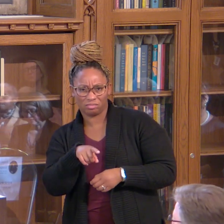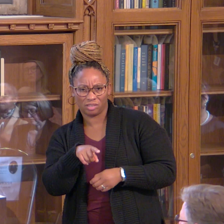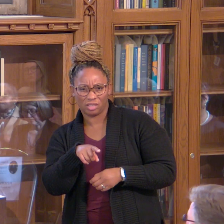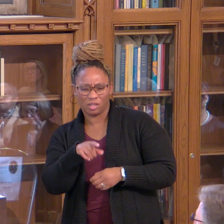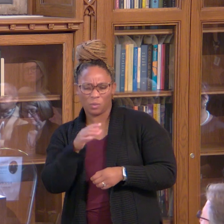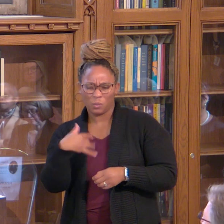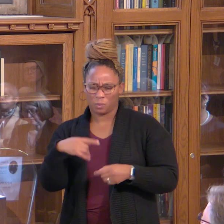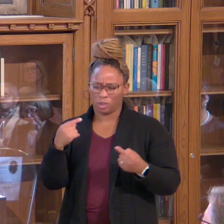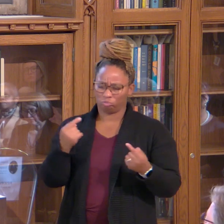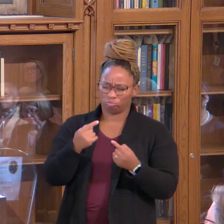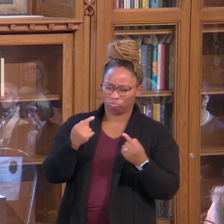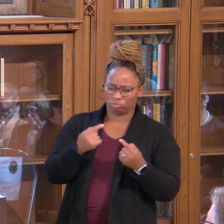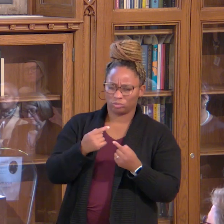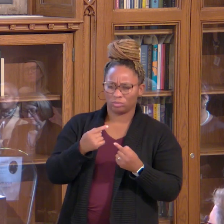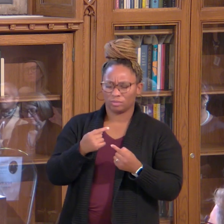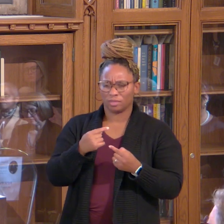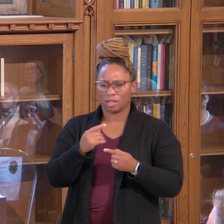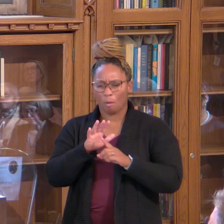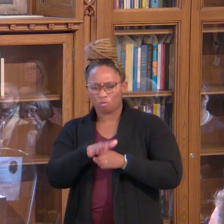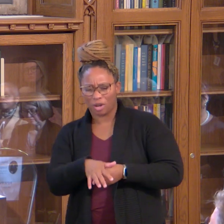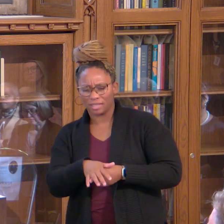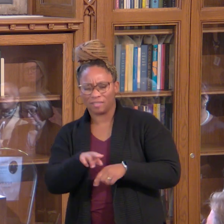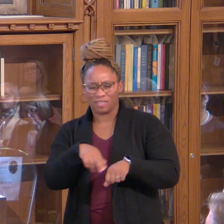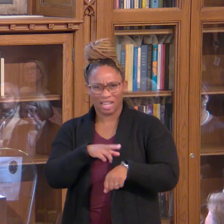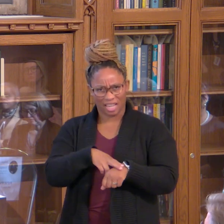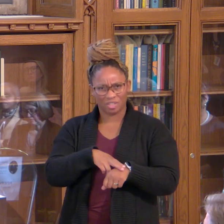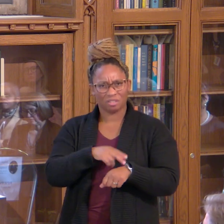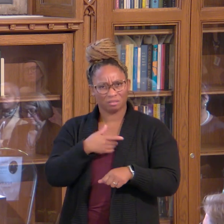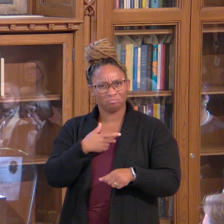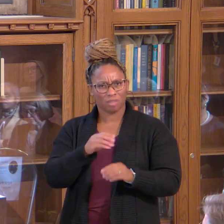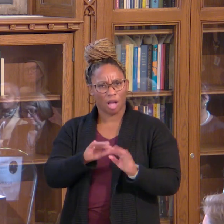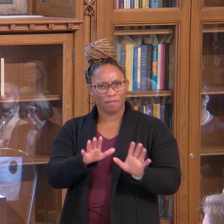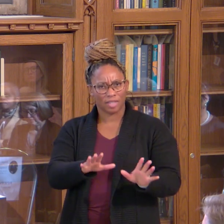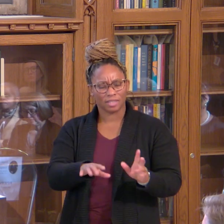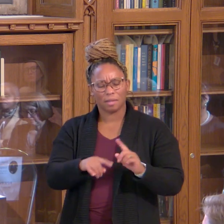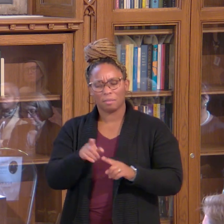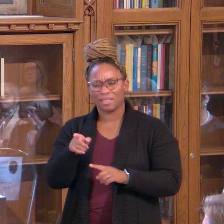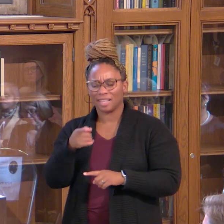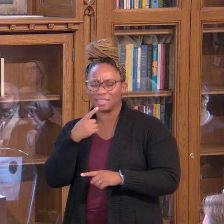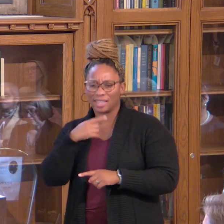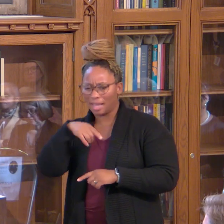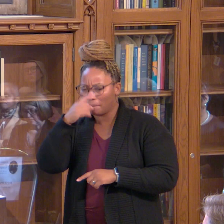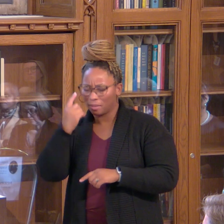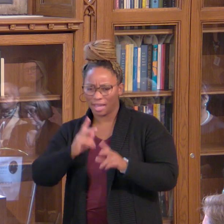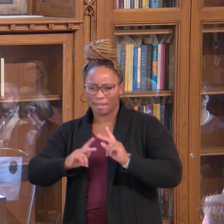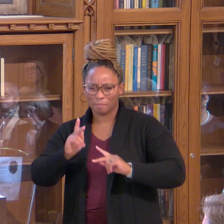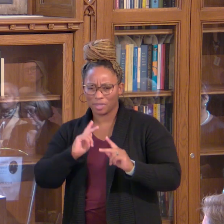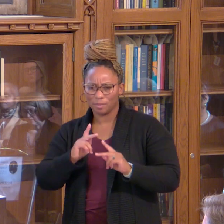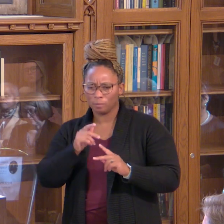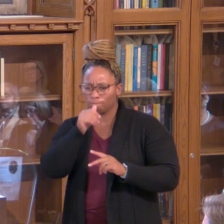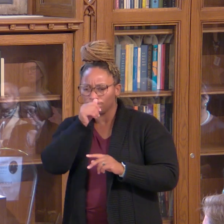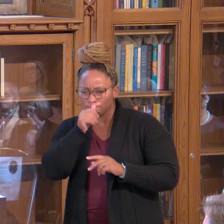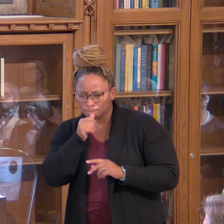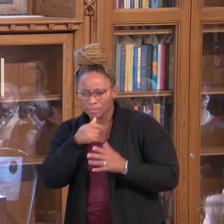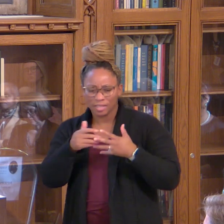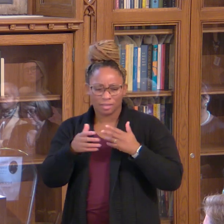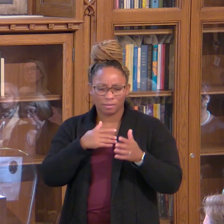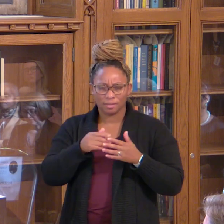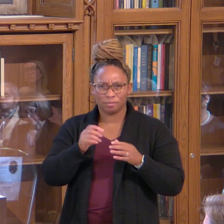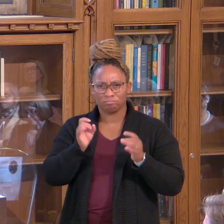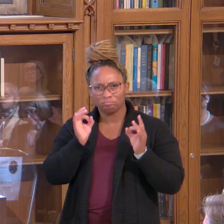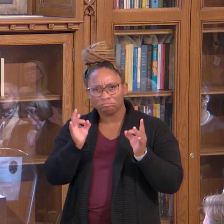the cruel oress oppressive nature of slavery that was a given but they were saying that black people persevered despite